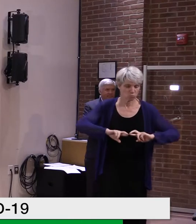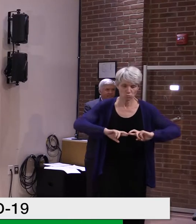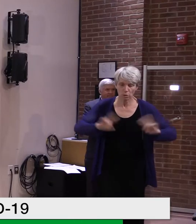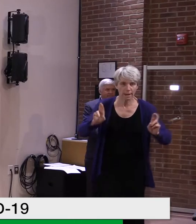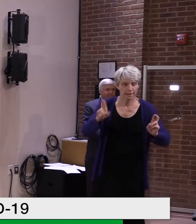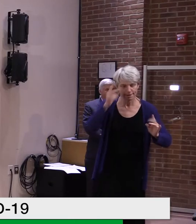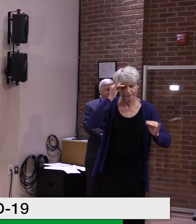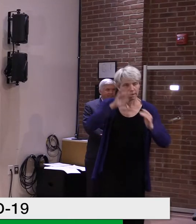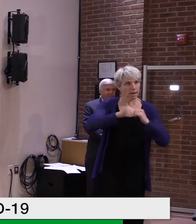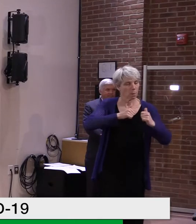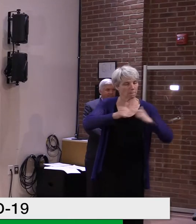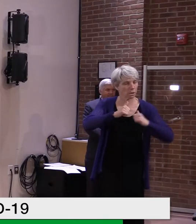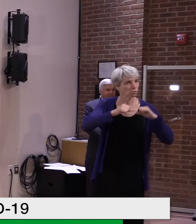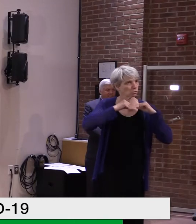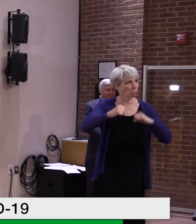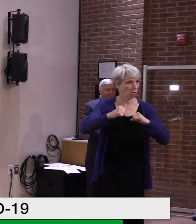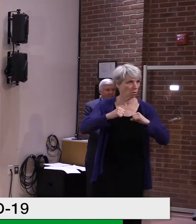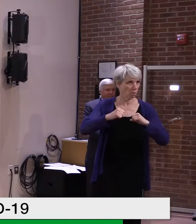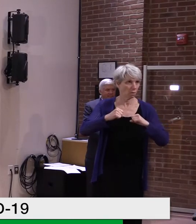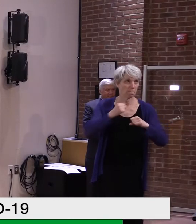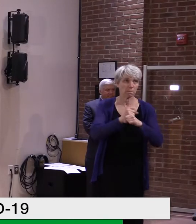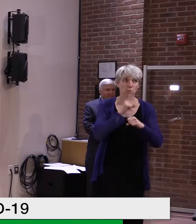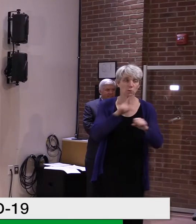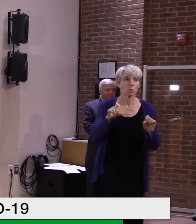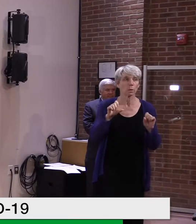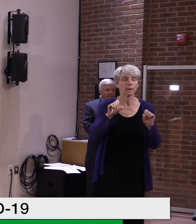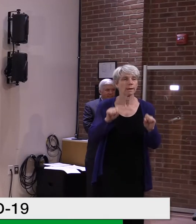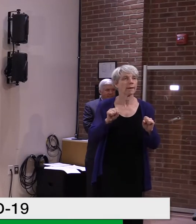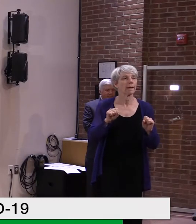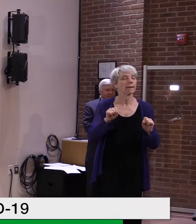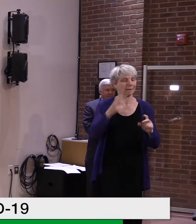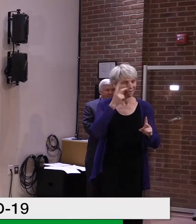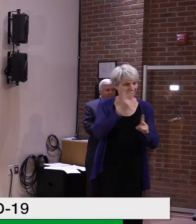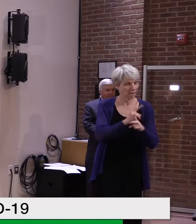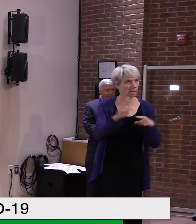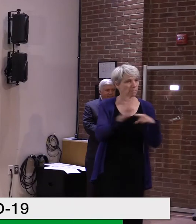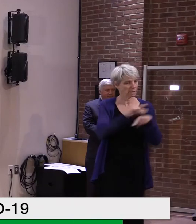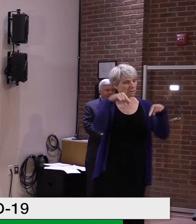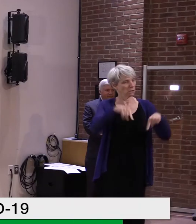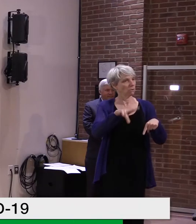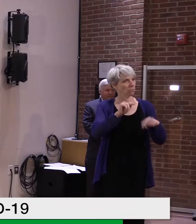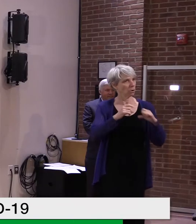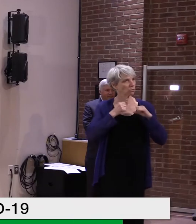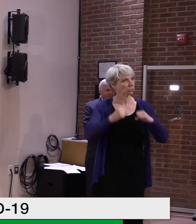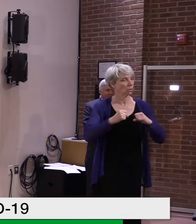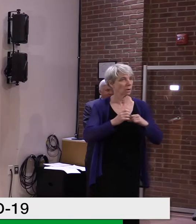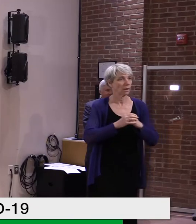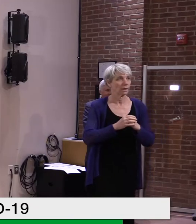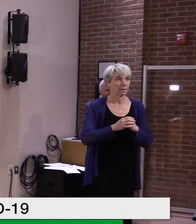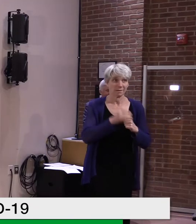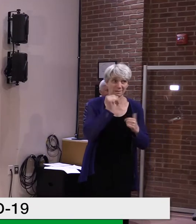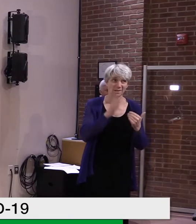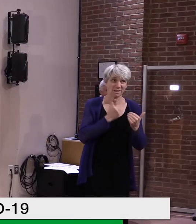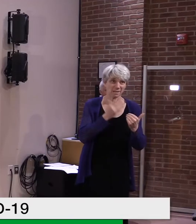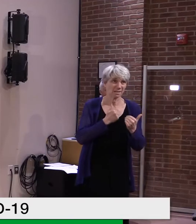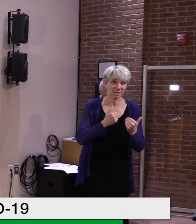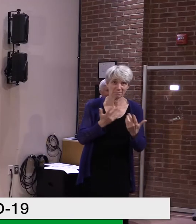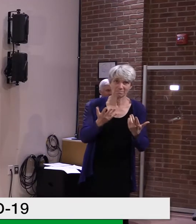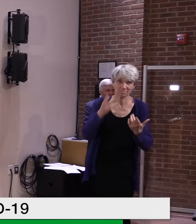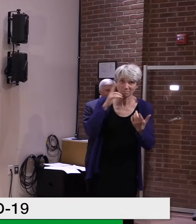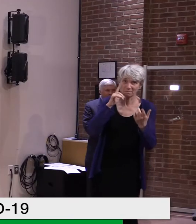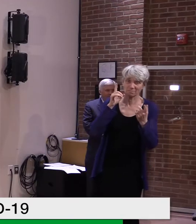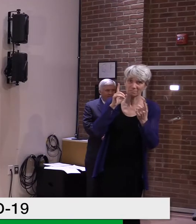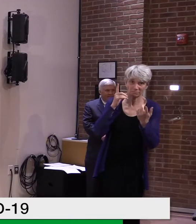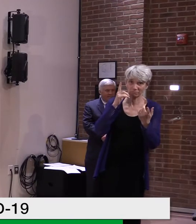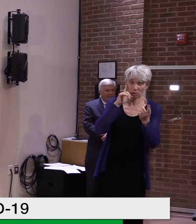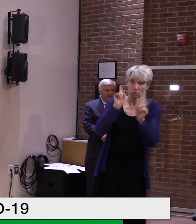we can to make sure that we compete. But it's difficult, as you mentioned. It's